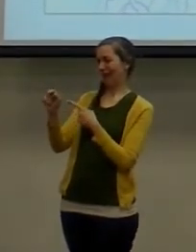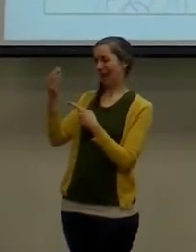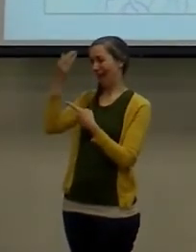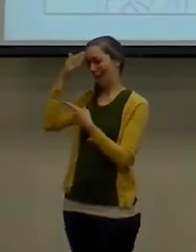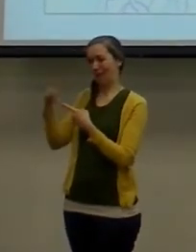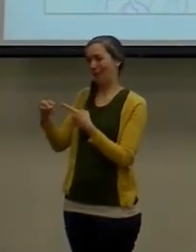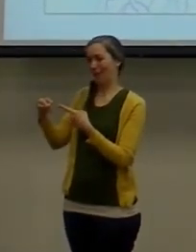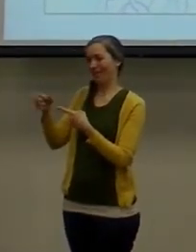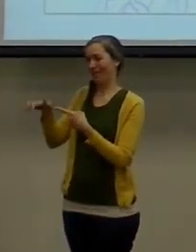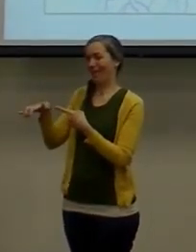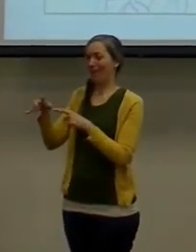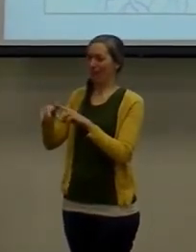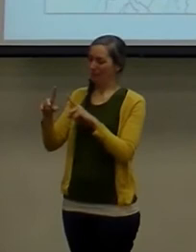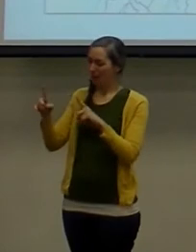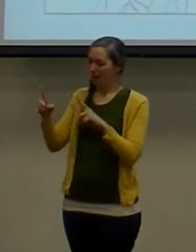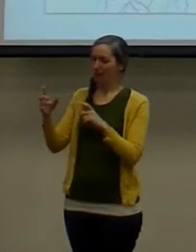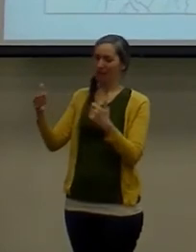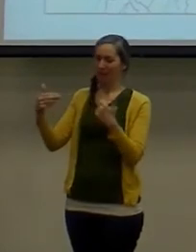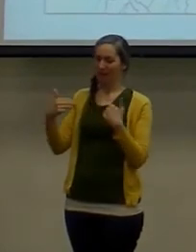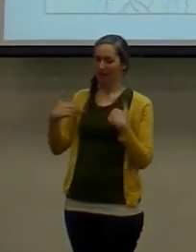you have these people called